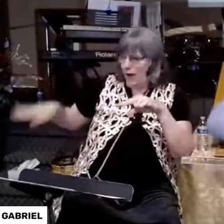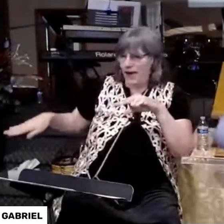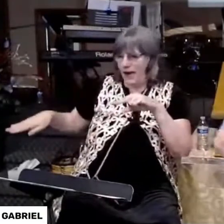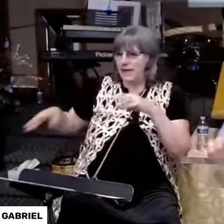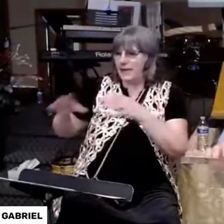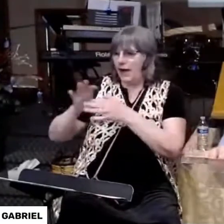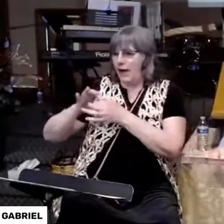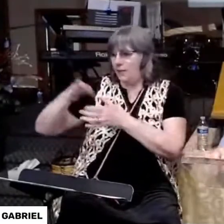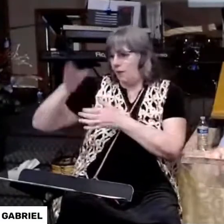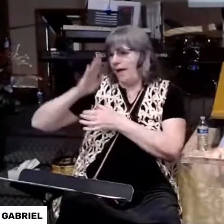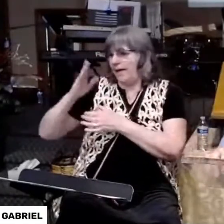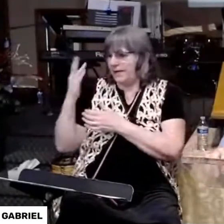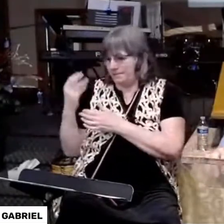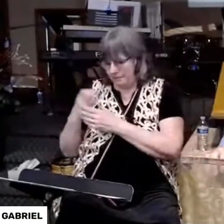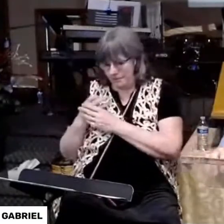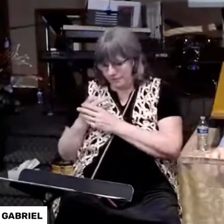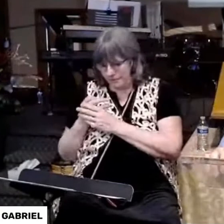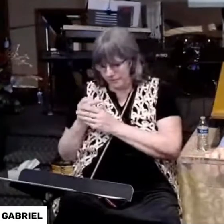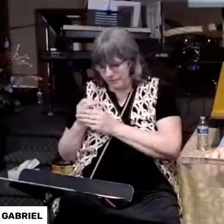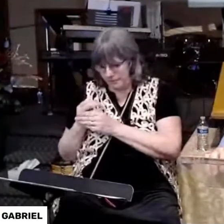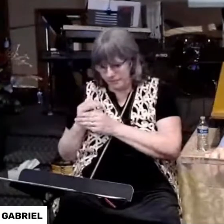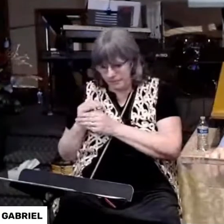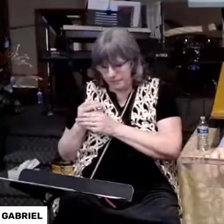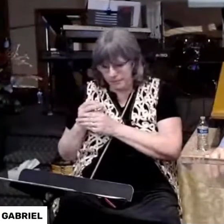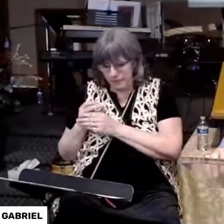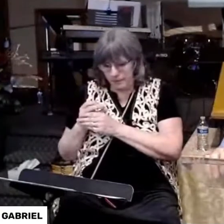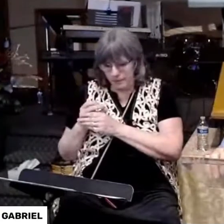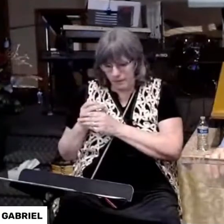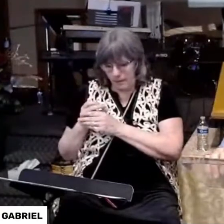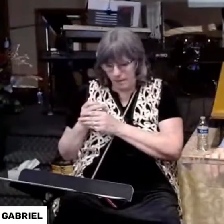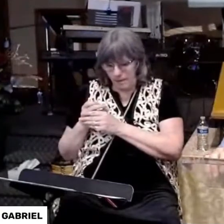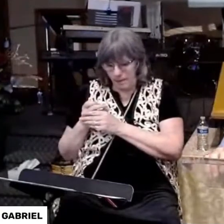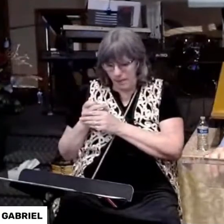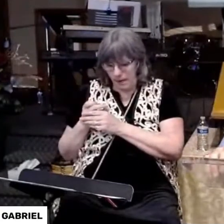he's the right hand man, the executive.